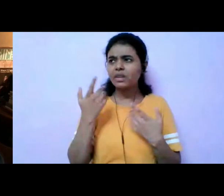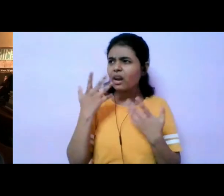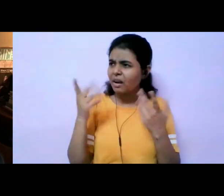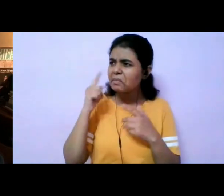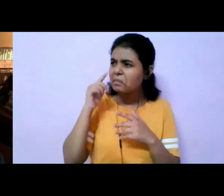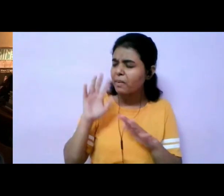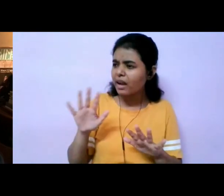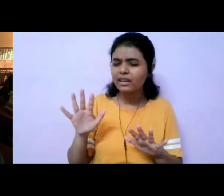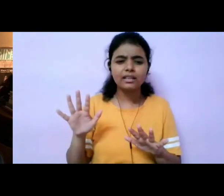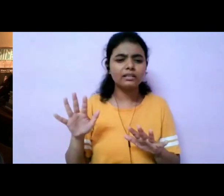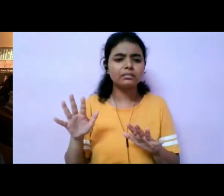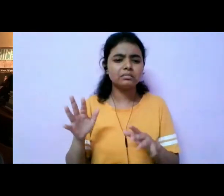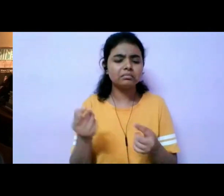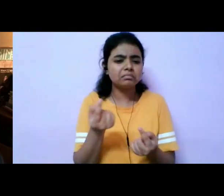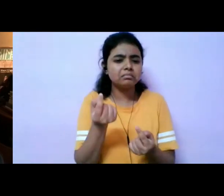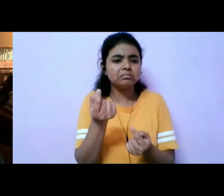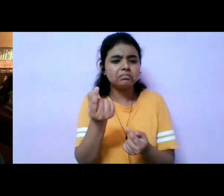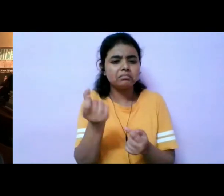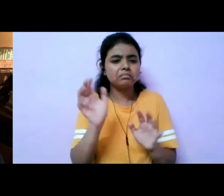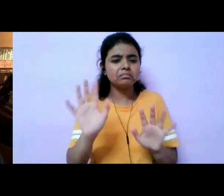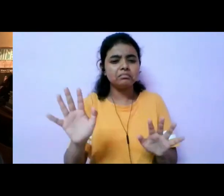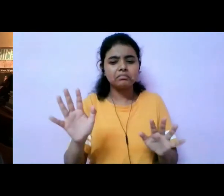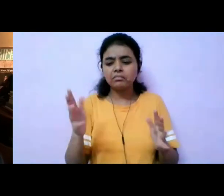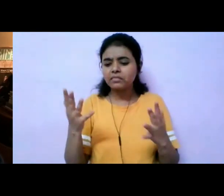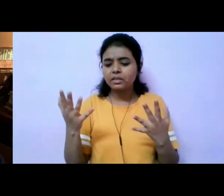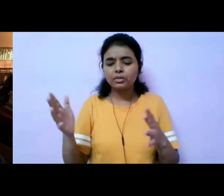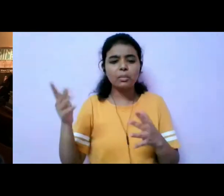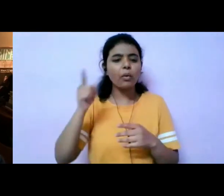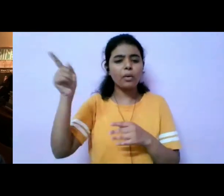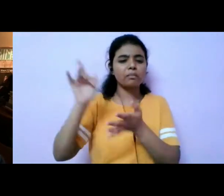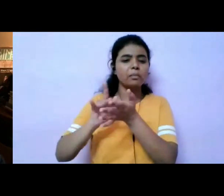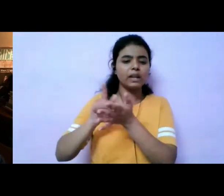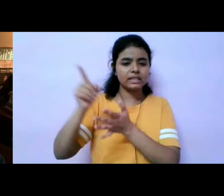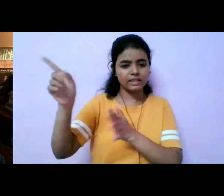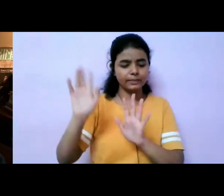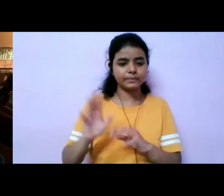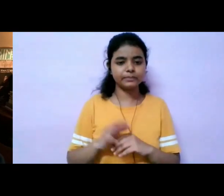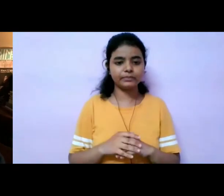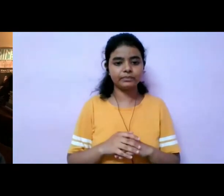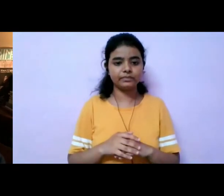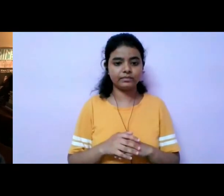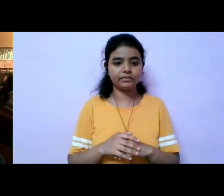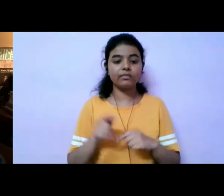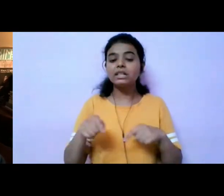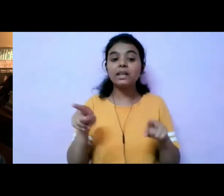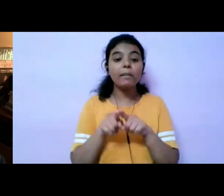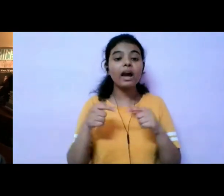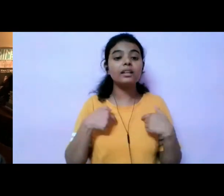Here's a little poem called Letter to Borges from Estonia. So here I am getting